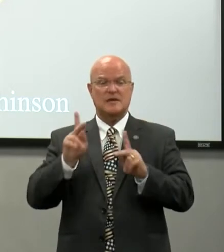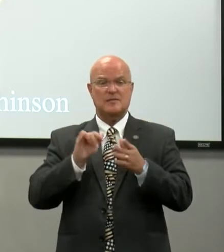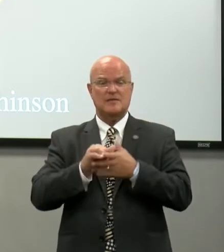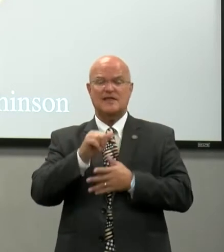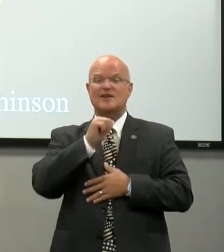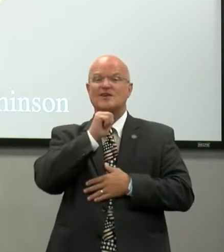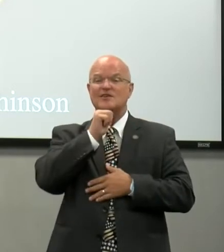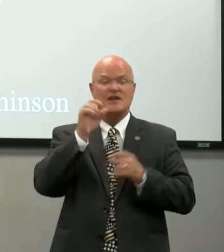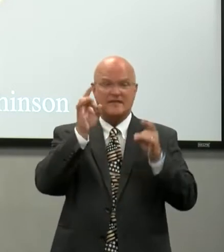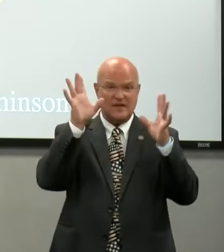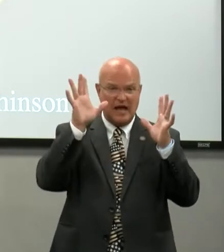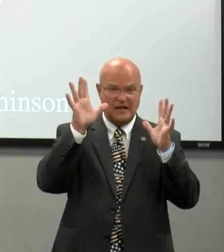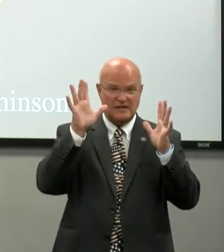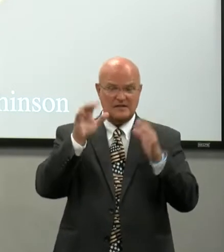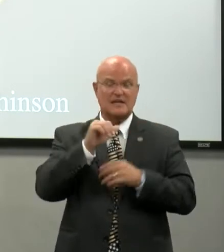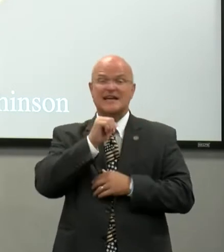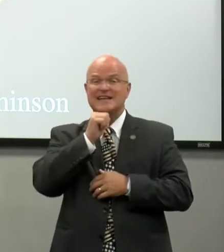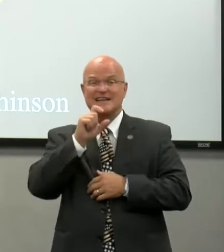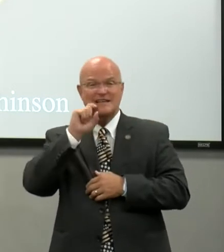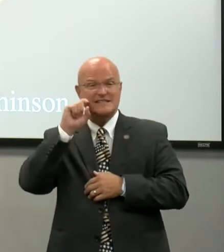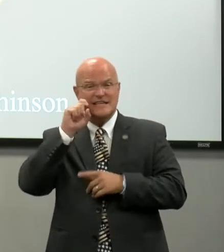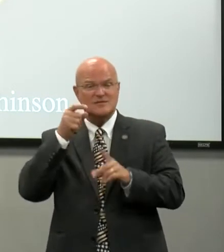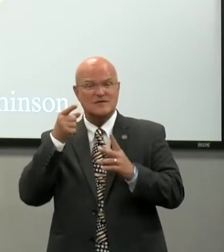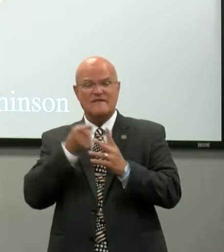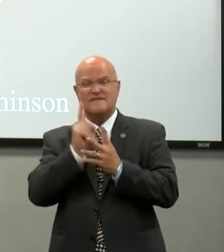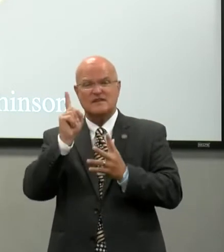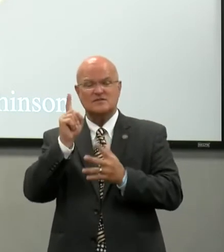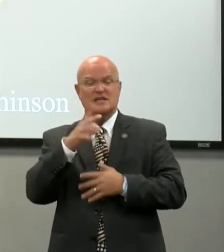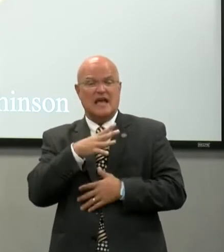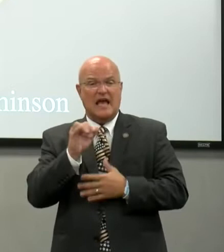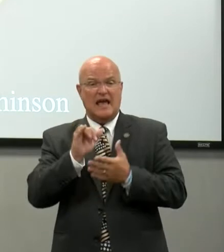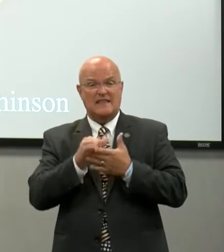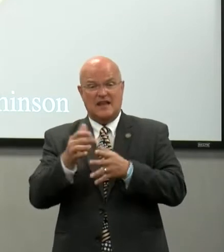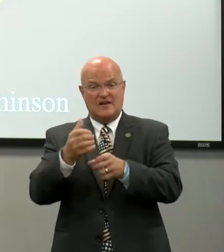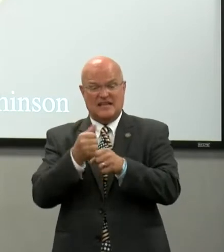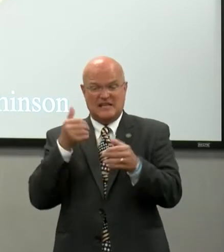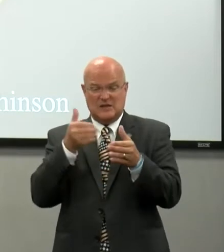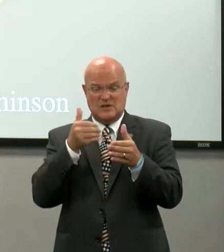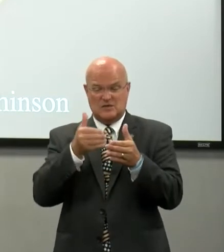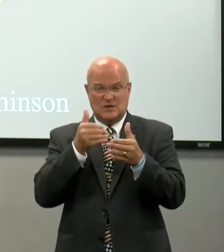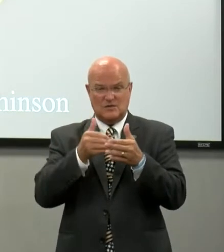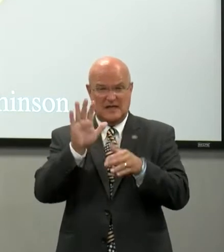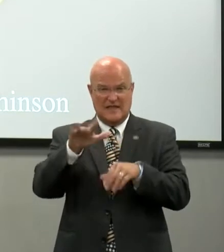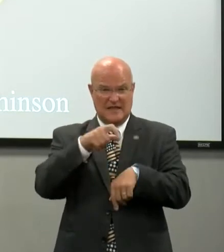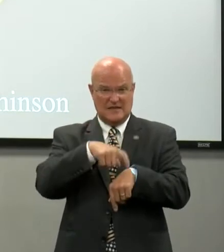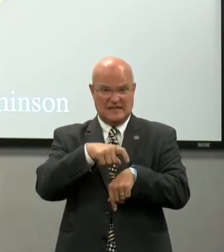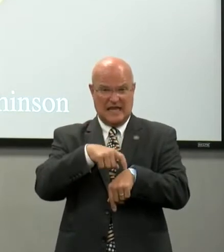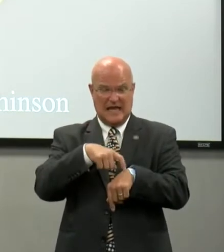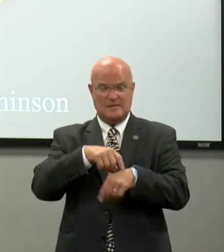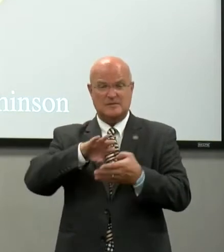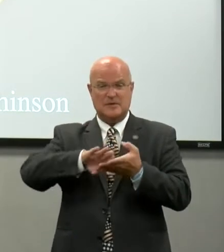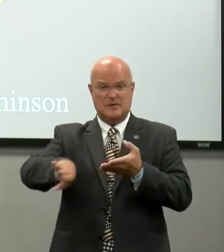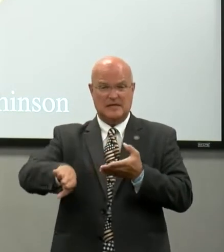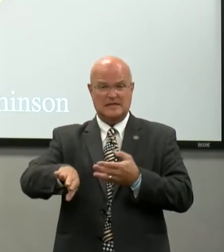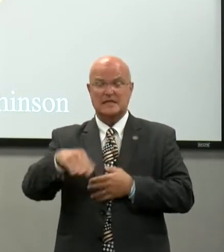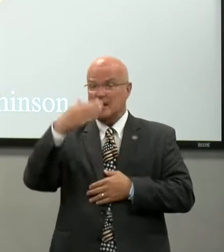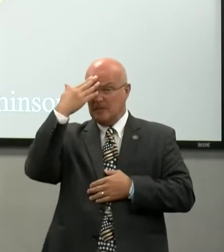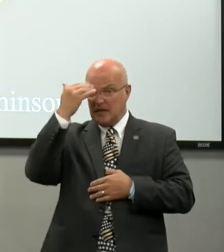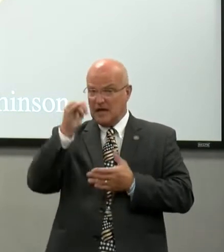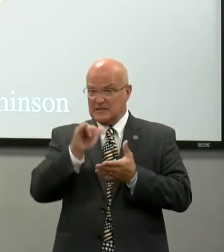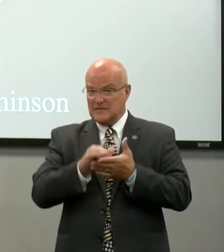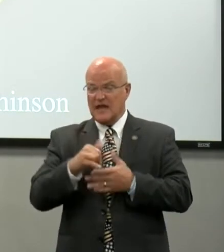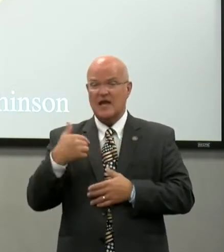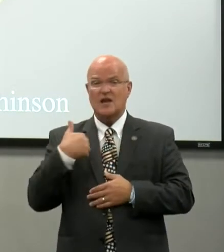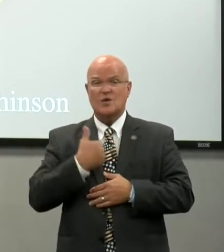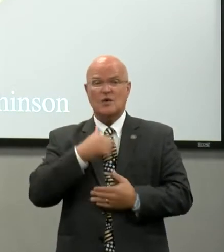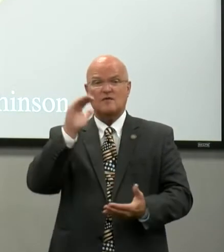are nonviolent and not sexual offenders and that are getting closer to their release date. And because of that,